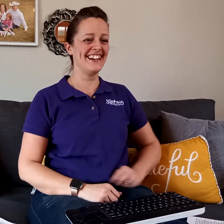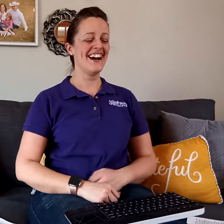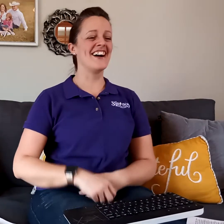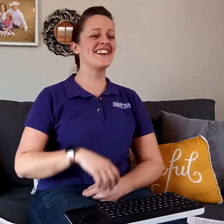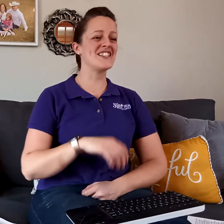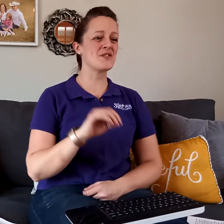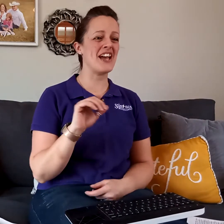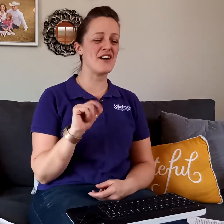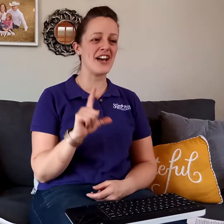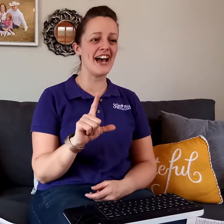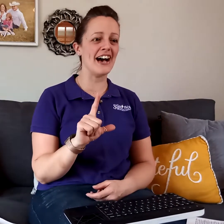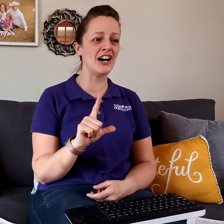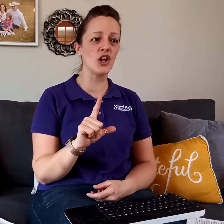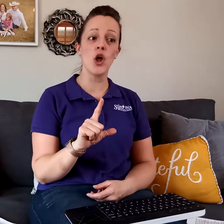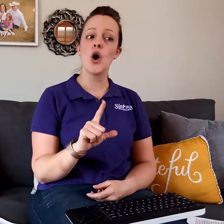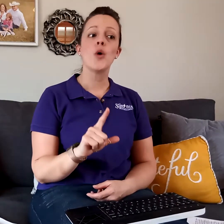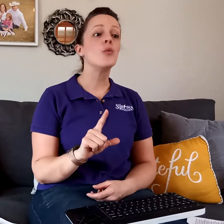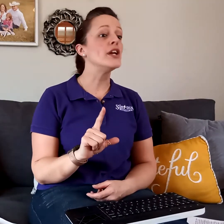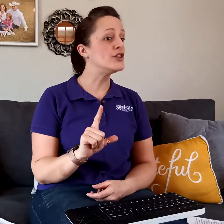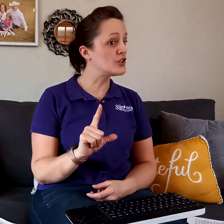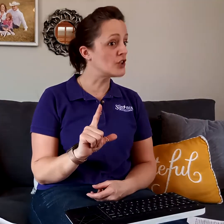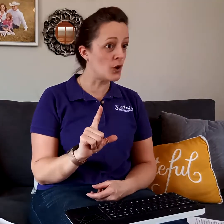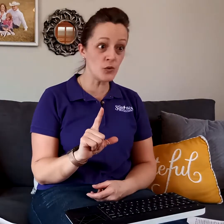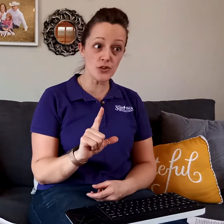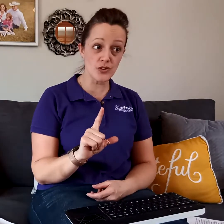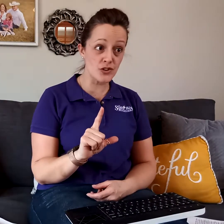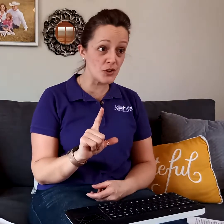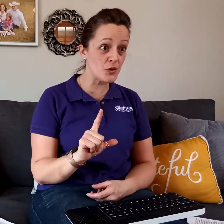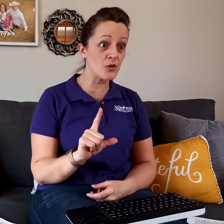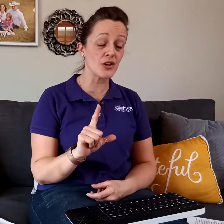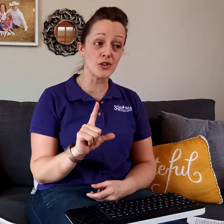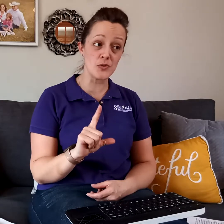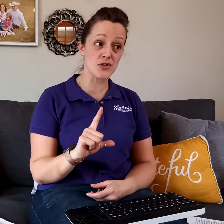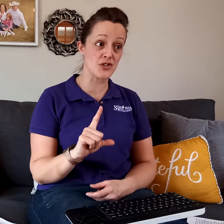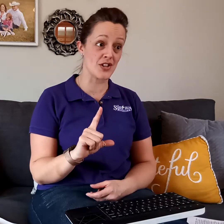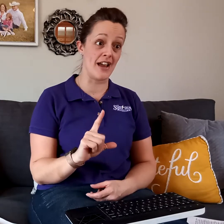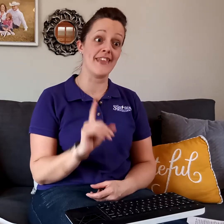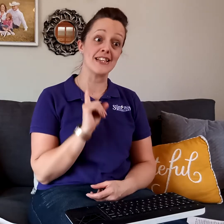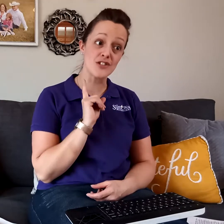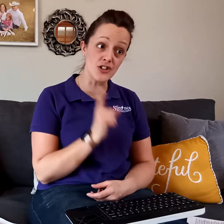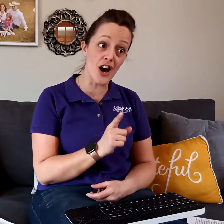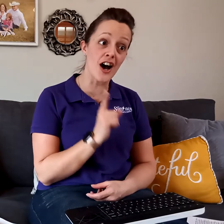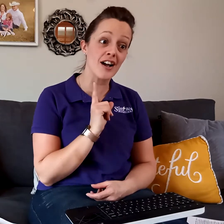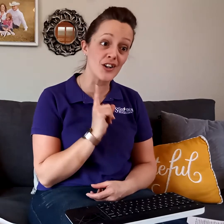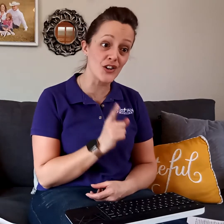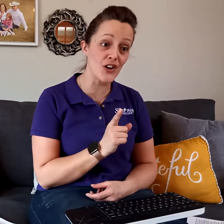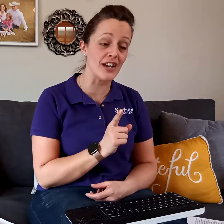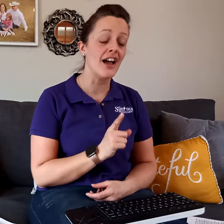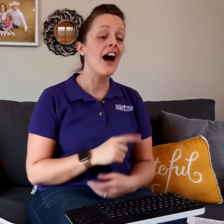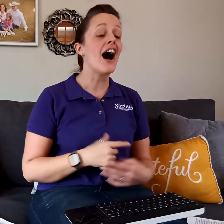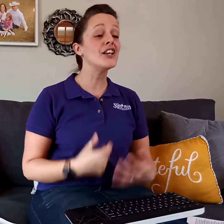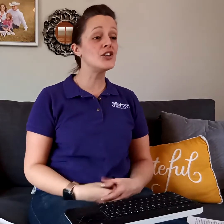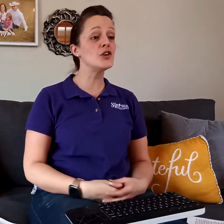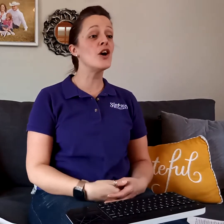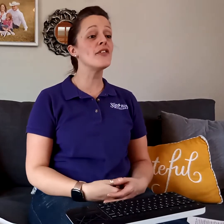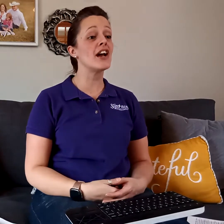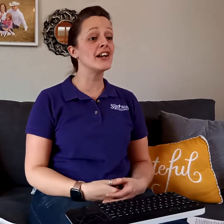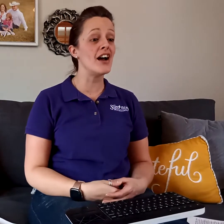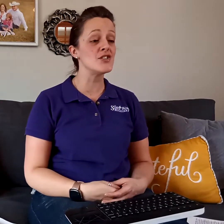All right, so we have L. We don't do the loser sign. That's not good. Do you know that I got in so